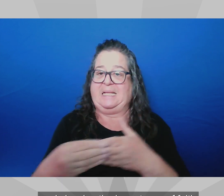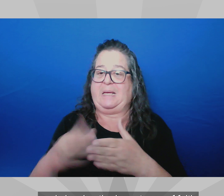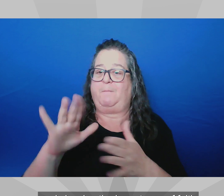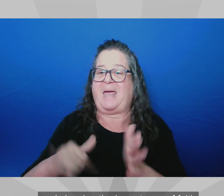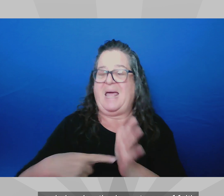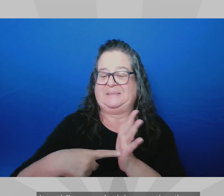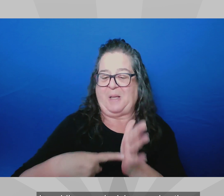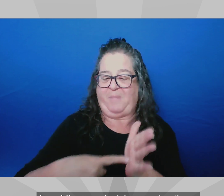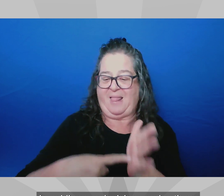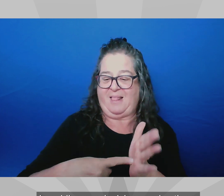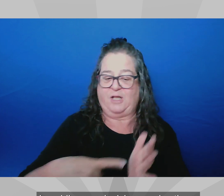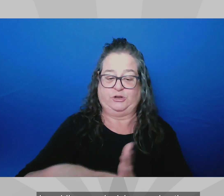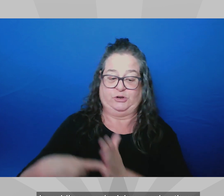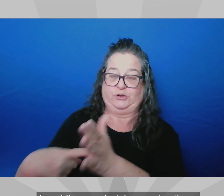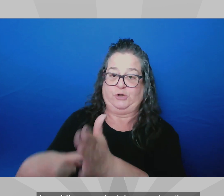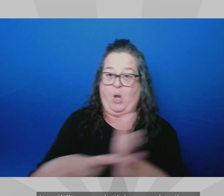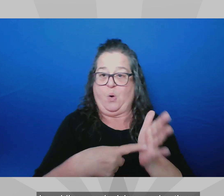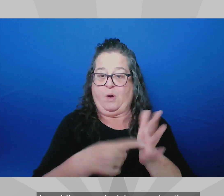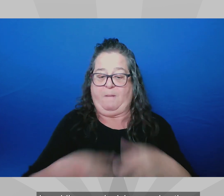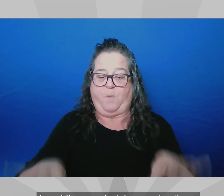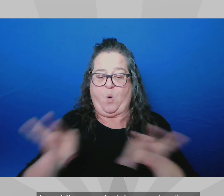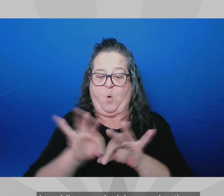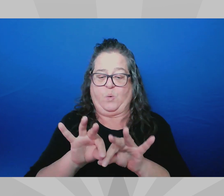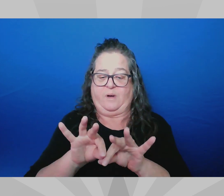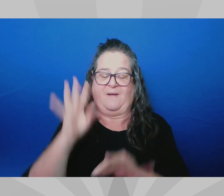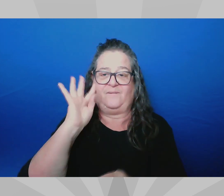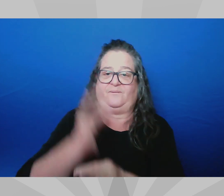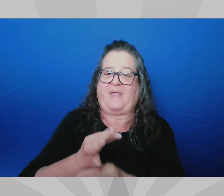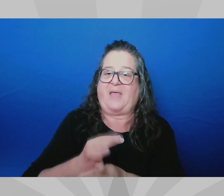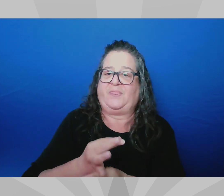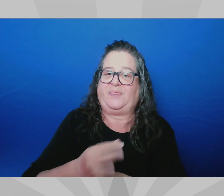of faith in guiding our decisions and actions.